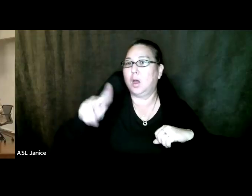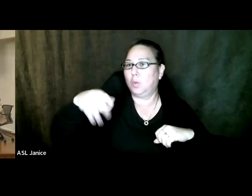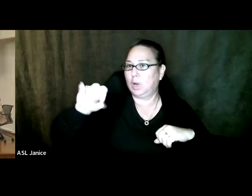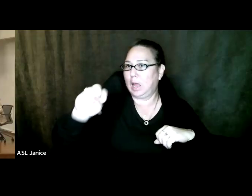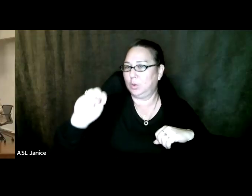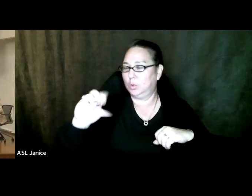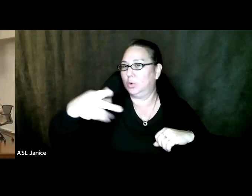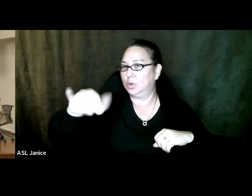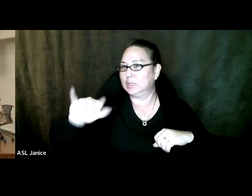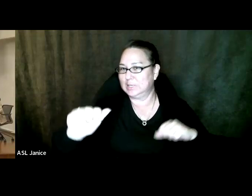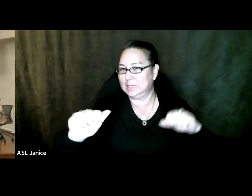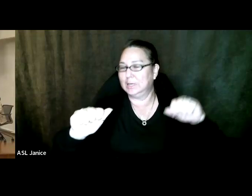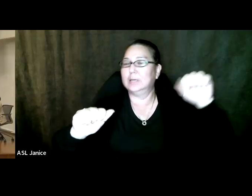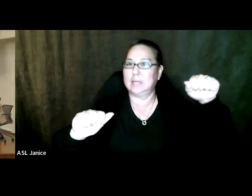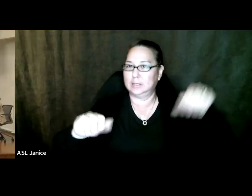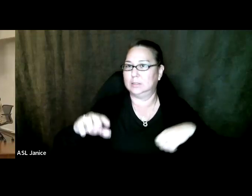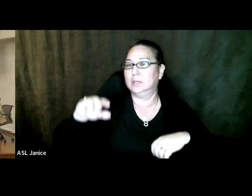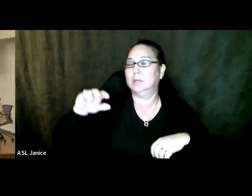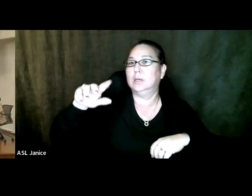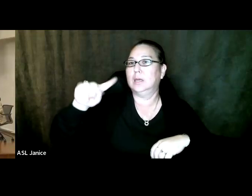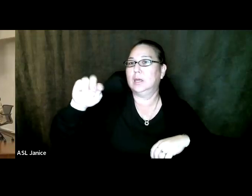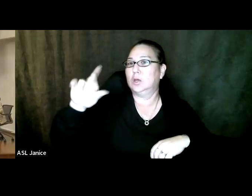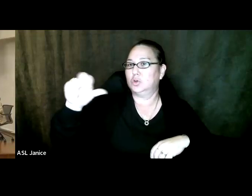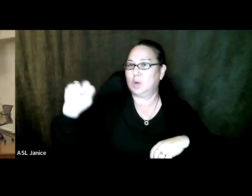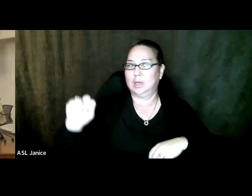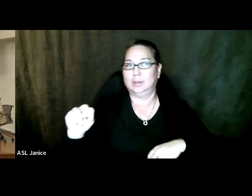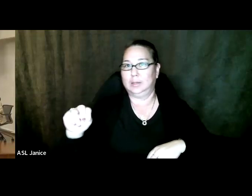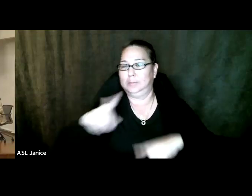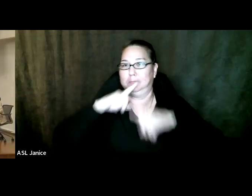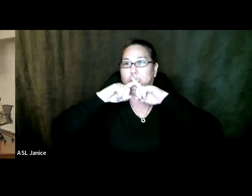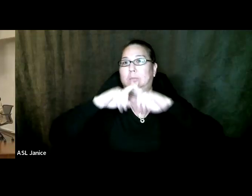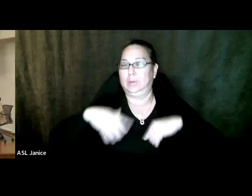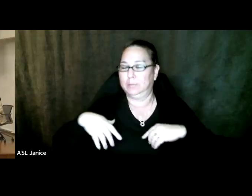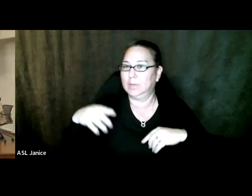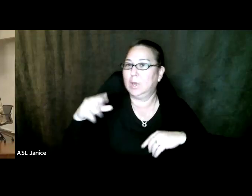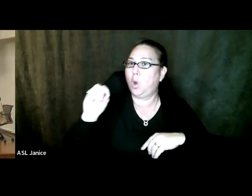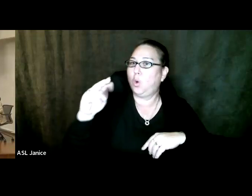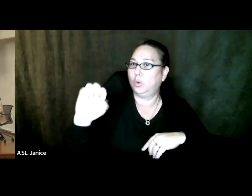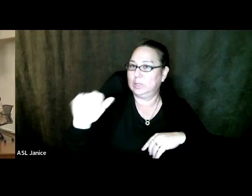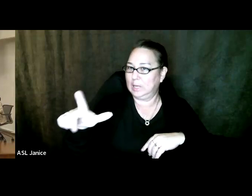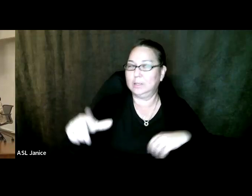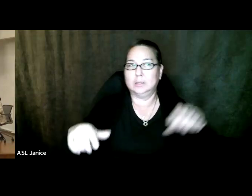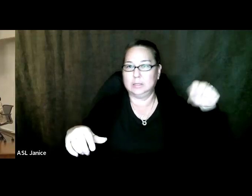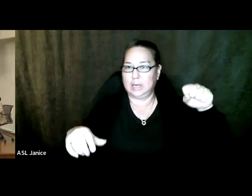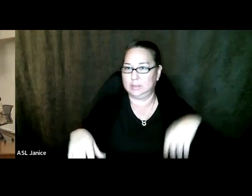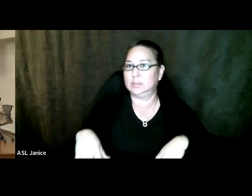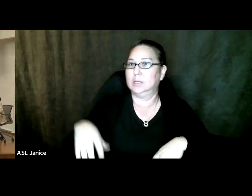Ms. Beltran, Abstain. Mr. O'Neill, Yes. Ms. Robinson.